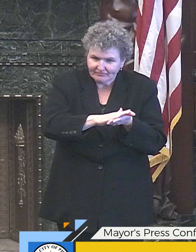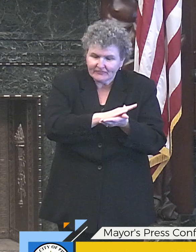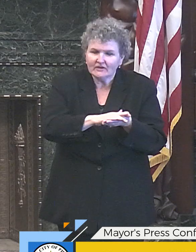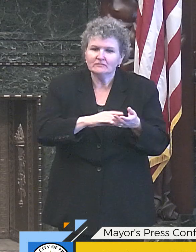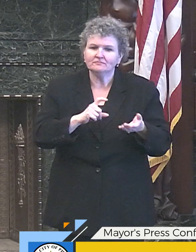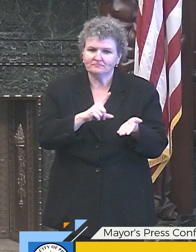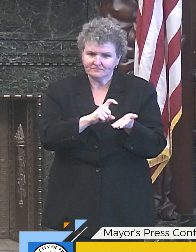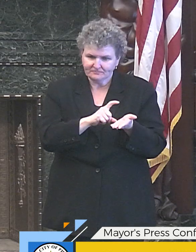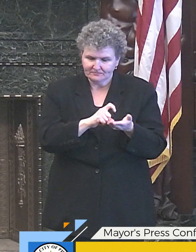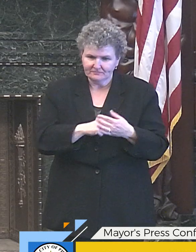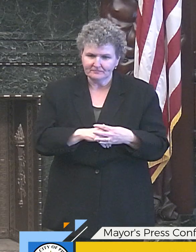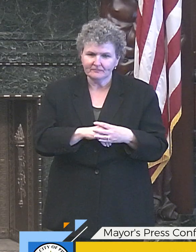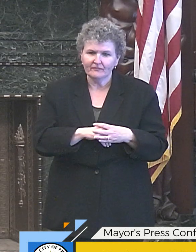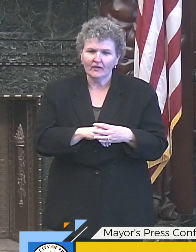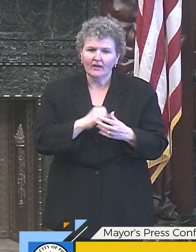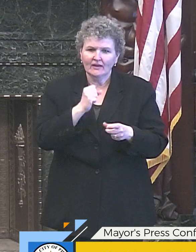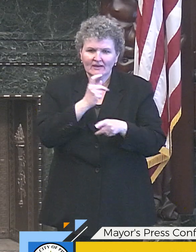protected.